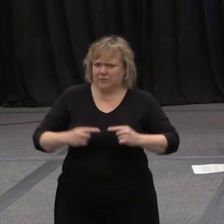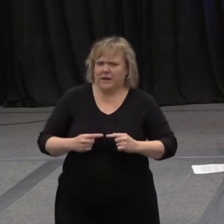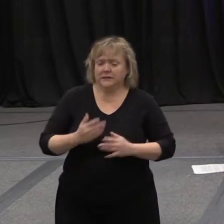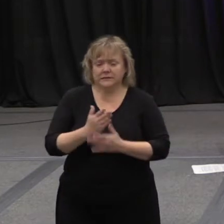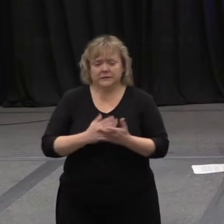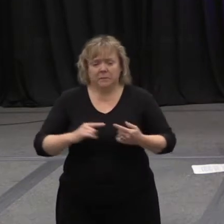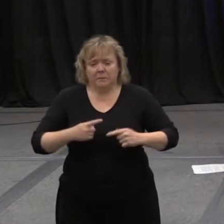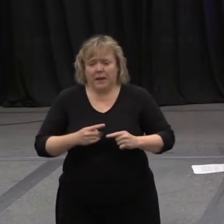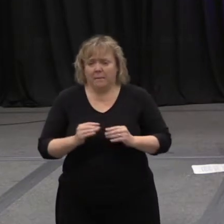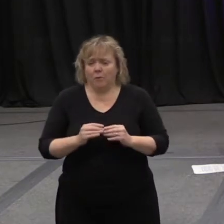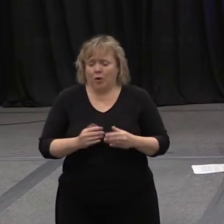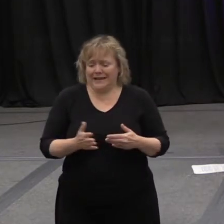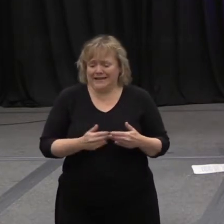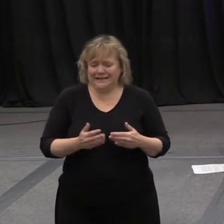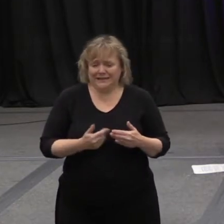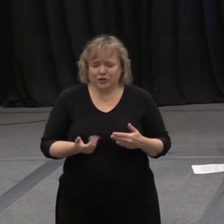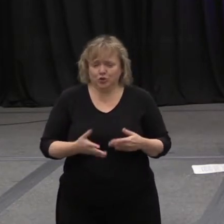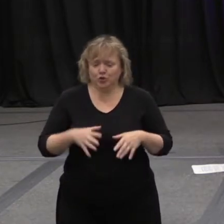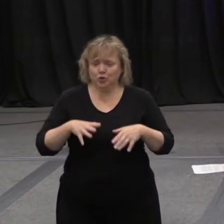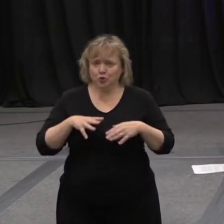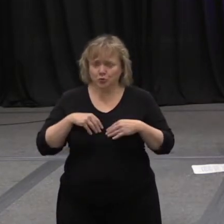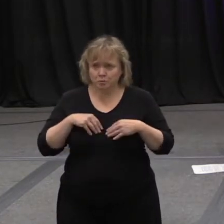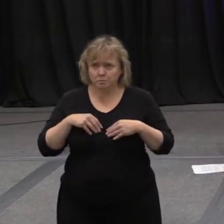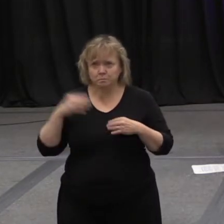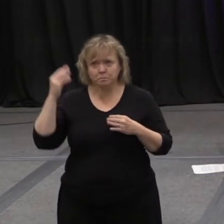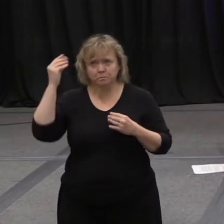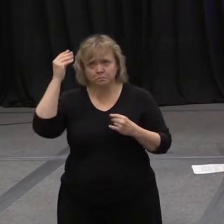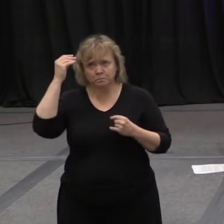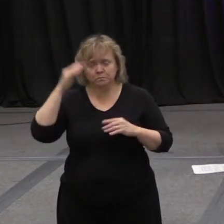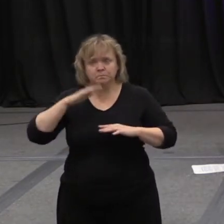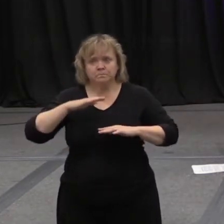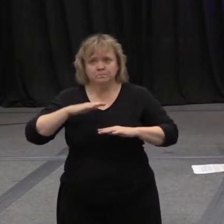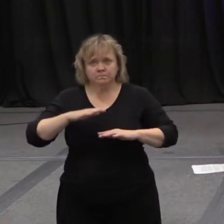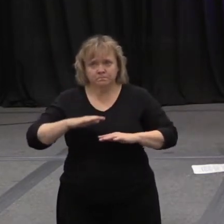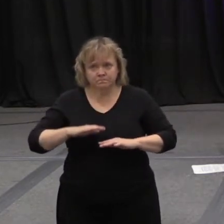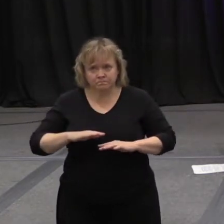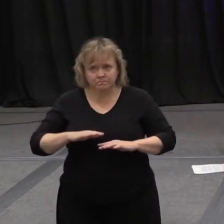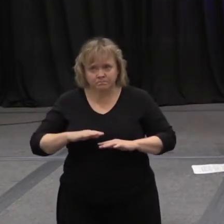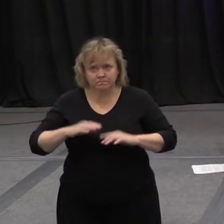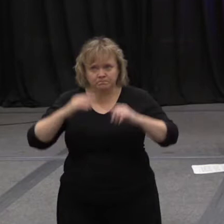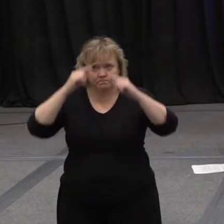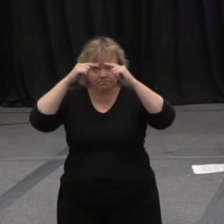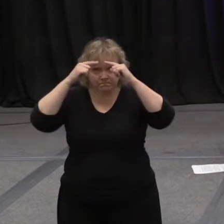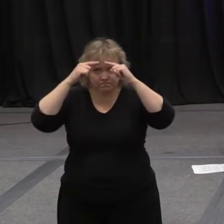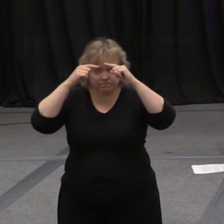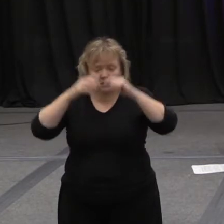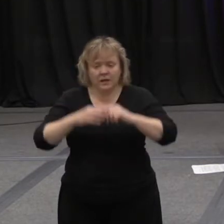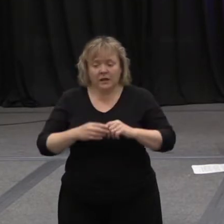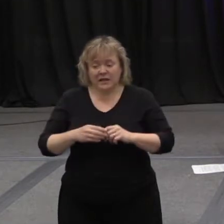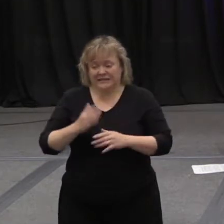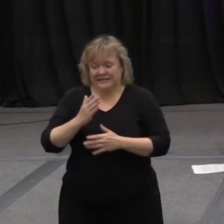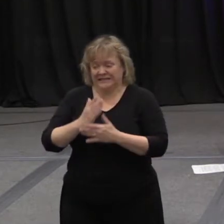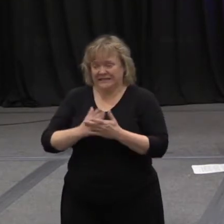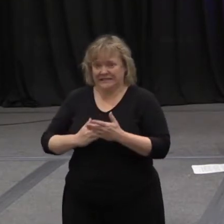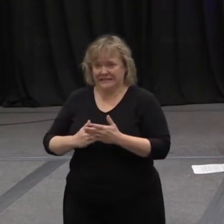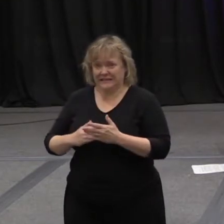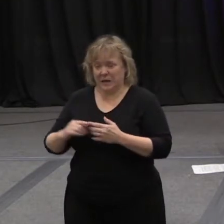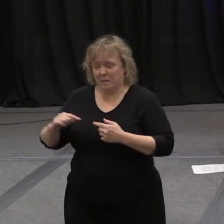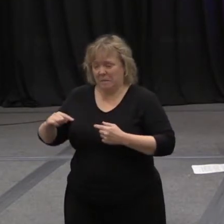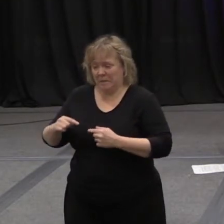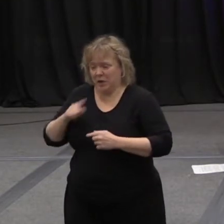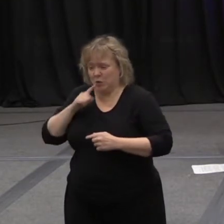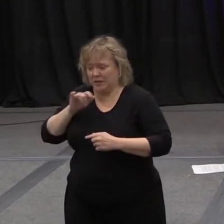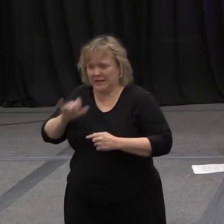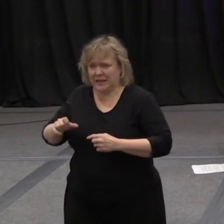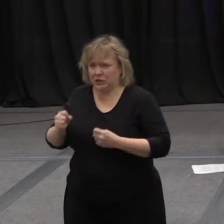easier to sit with than sexual pain because there has been so much shame piled on it. And, you know, I will